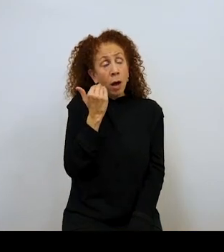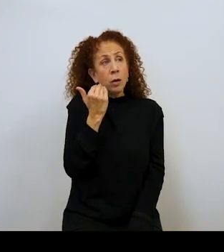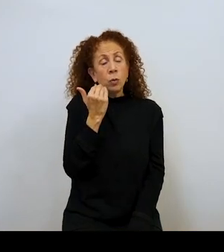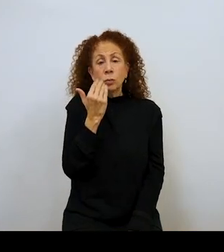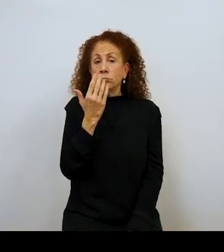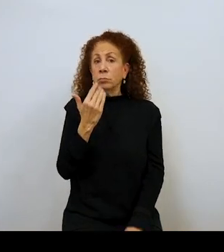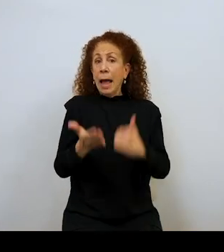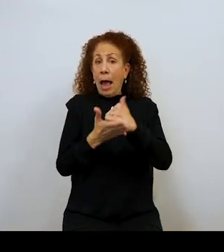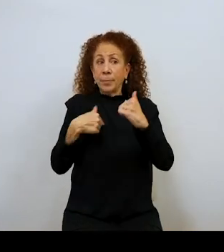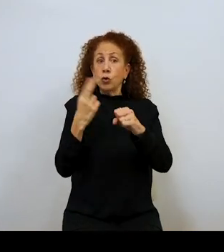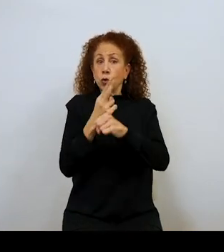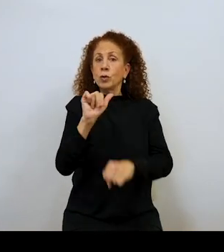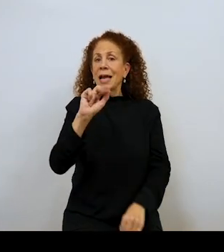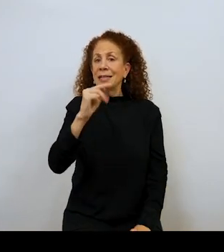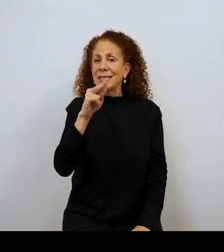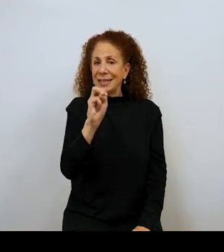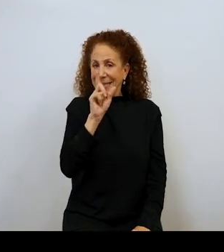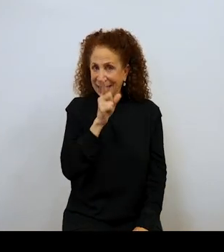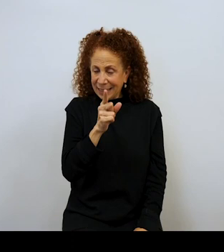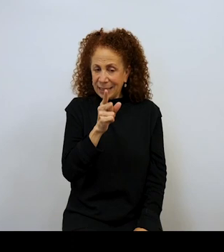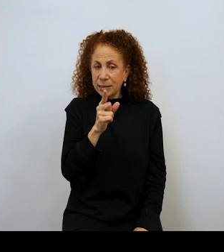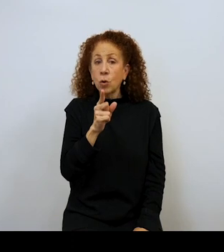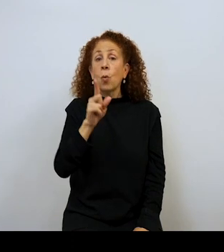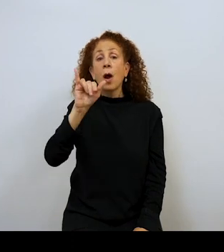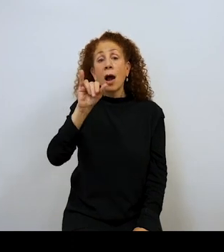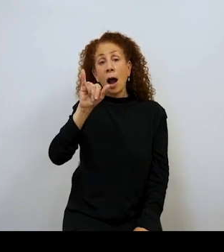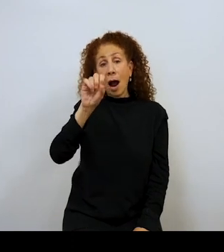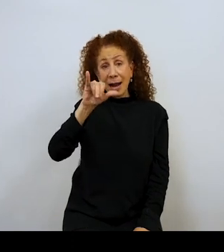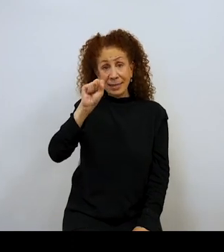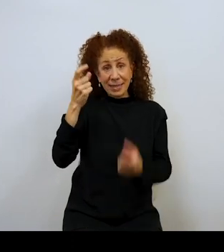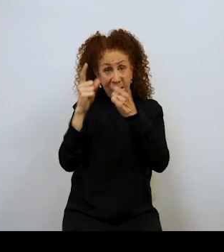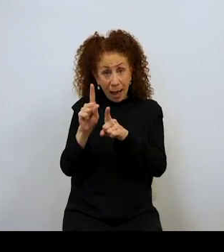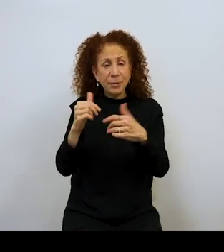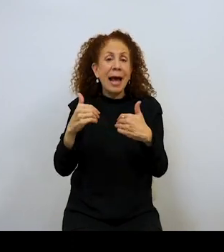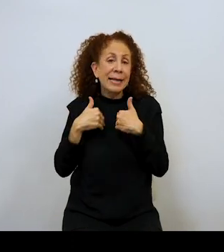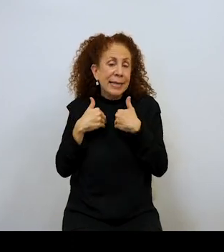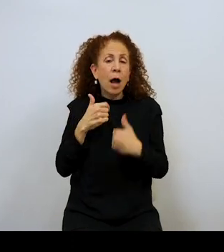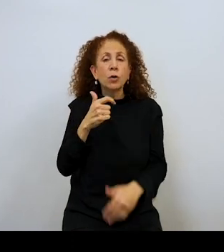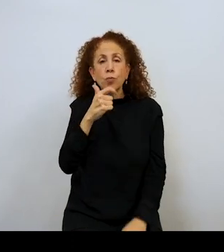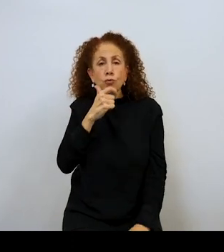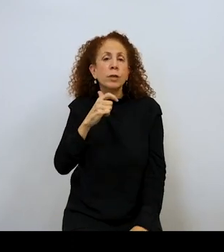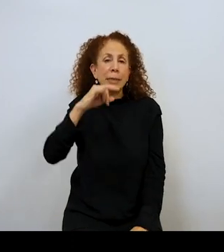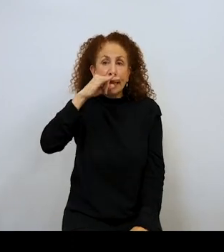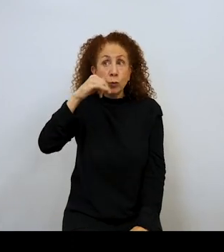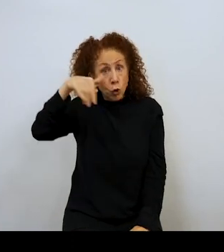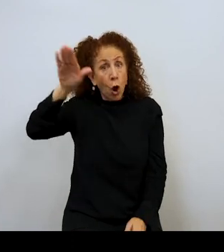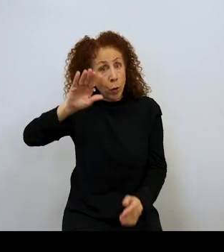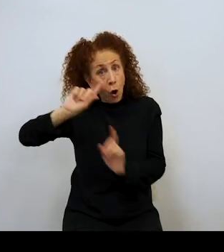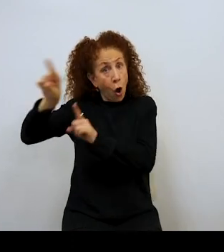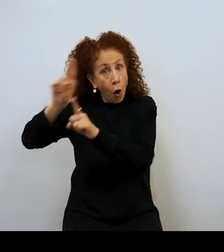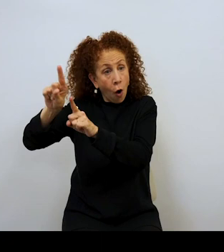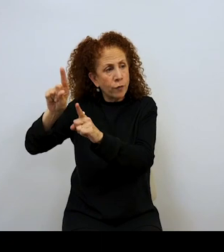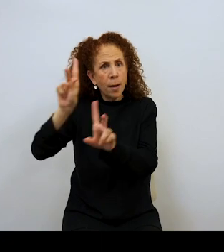useful to me to use Antigone is when ISIS happened and young Brits and young Europeans were going off, everyone was acting as though something